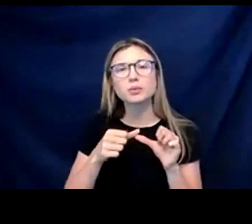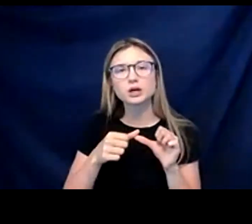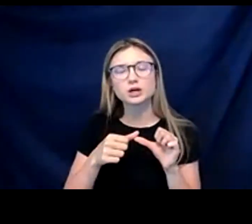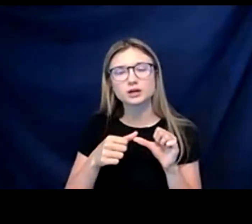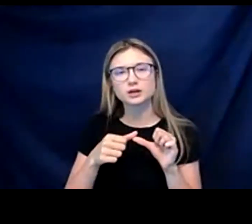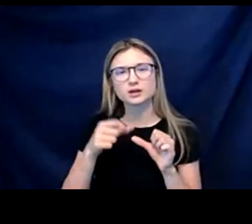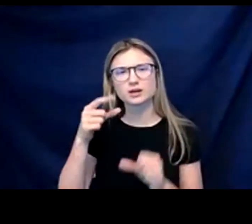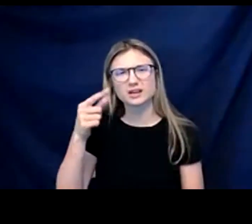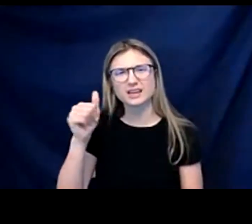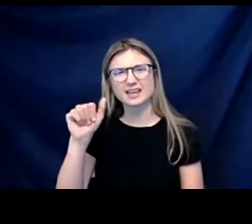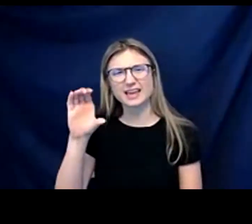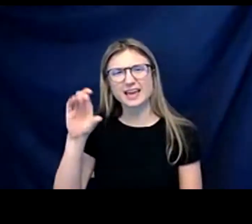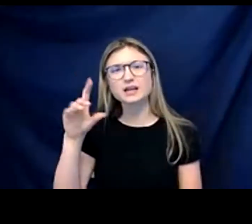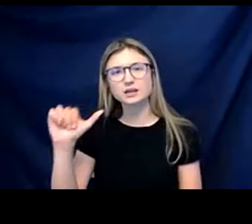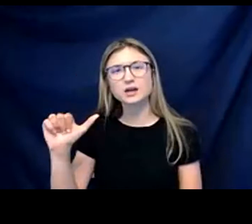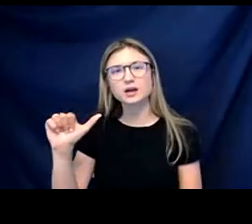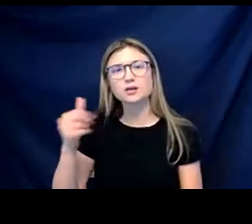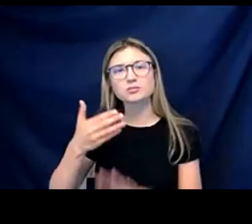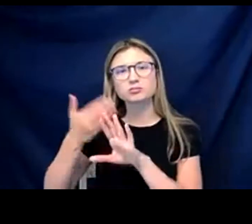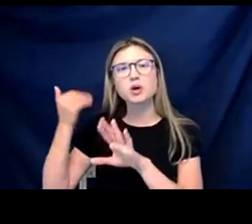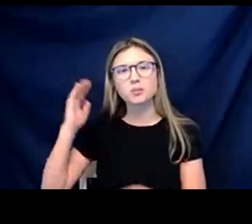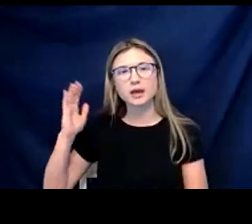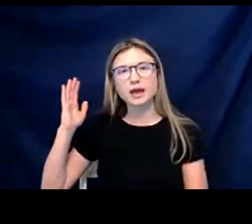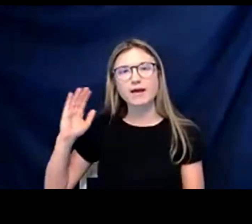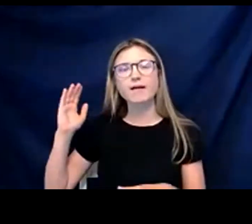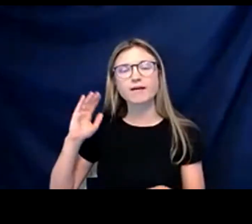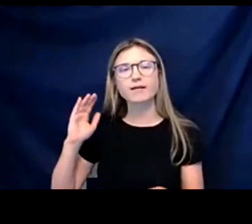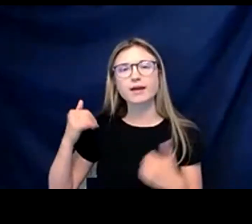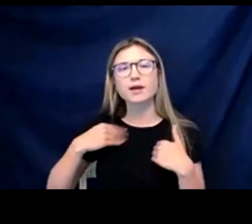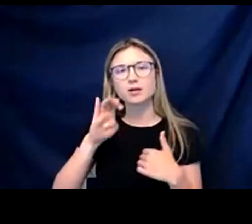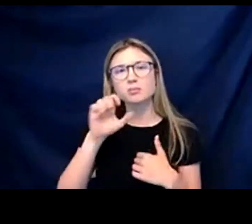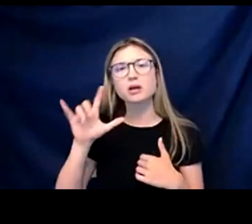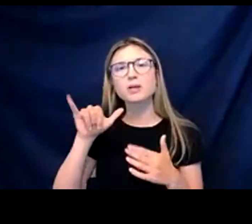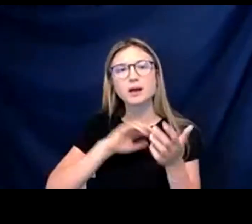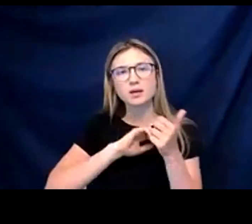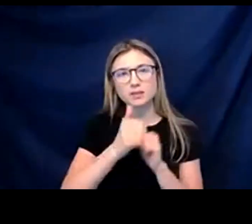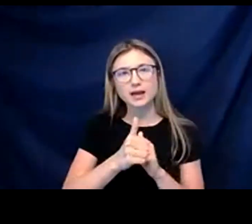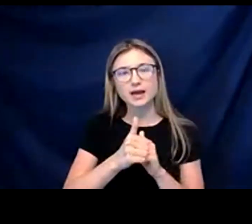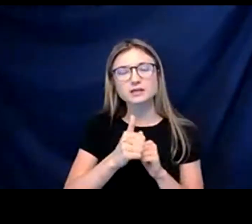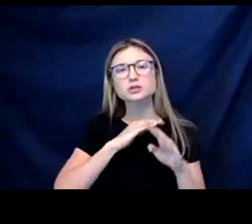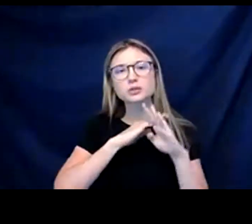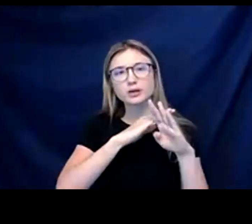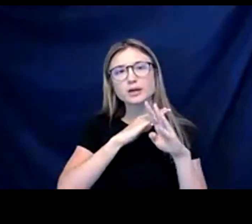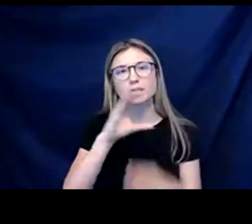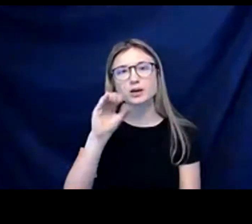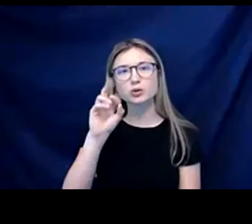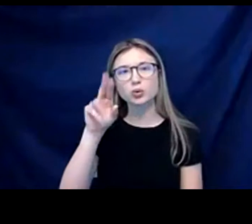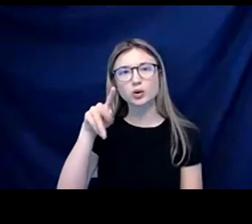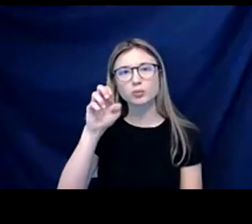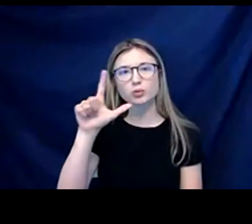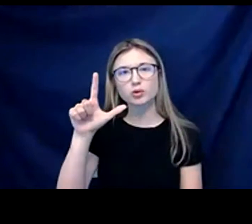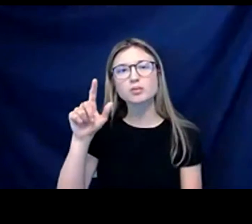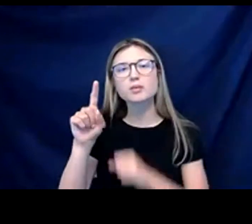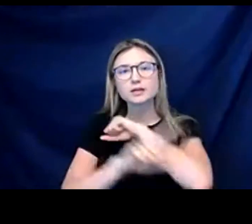passed that prohibits the corporal punishment in schools for students with 504 plans and or